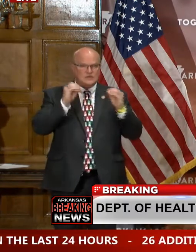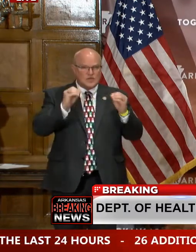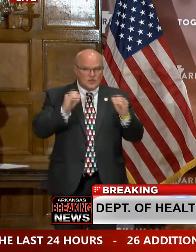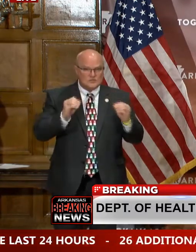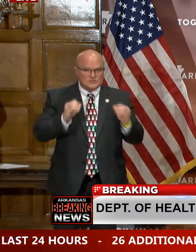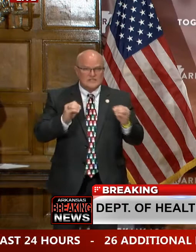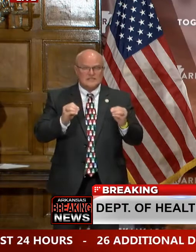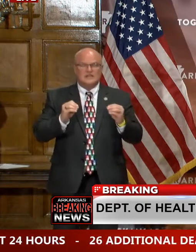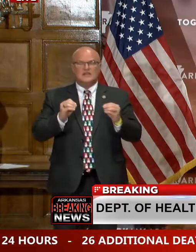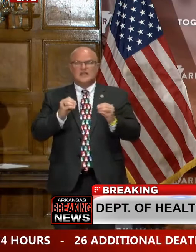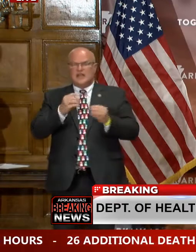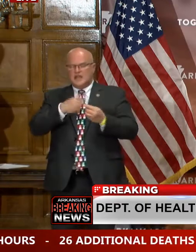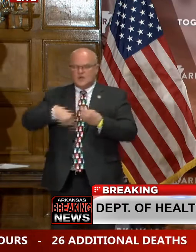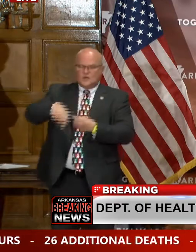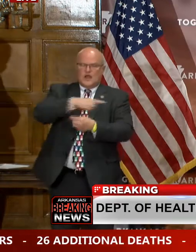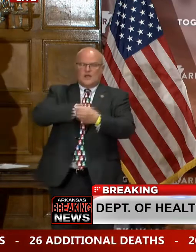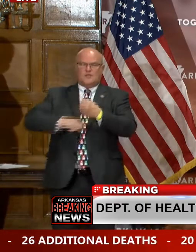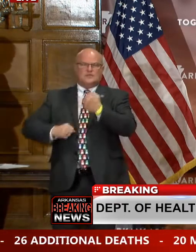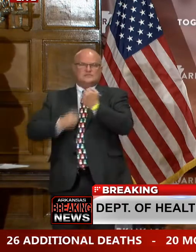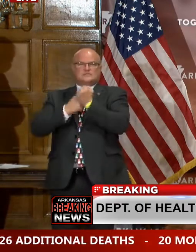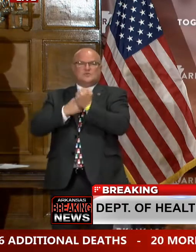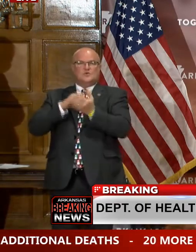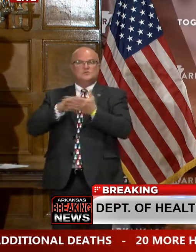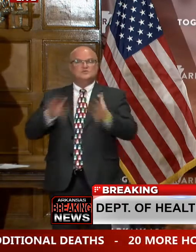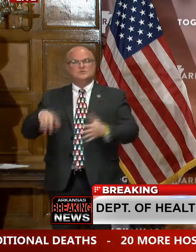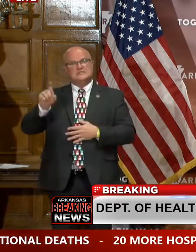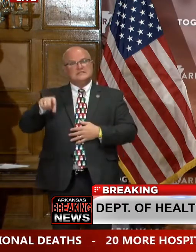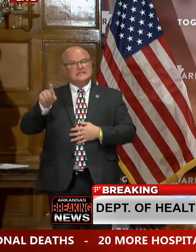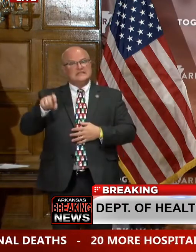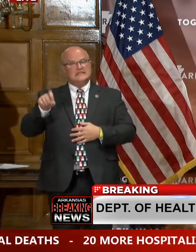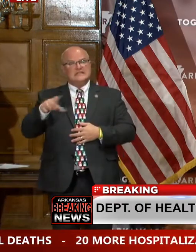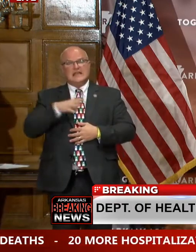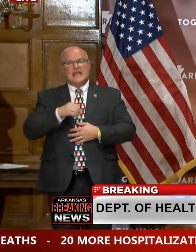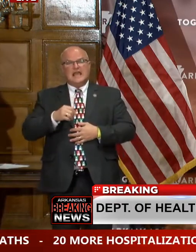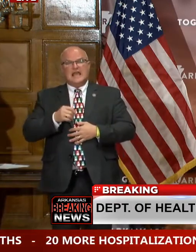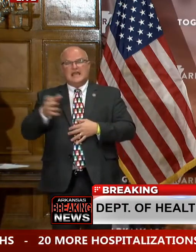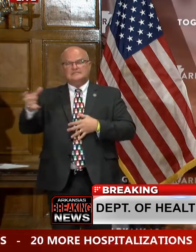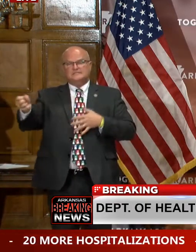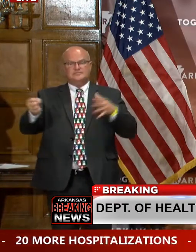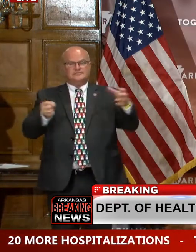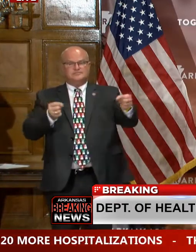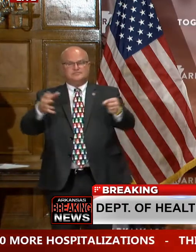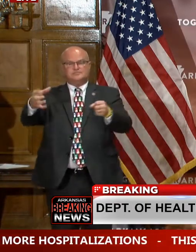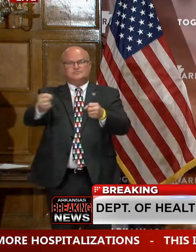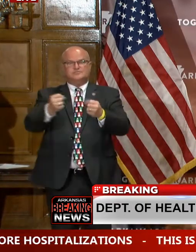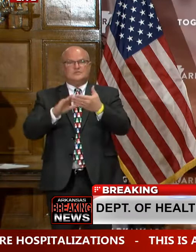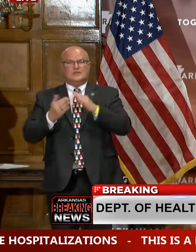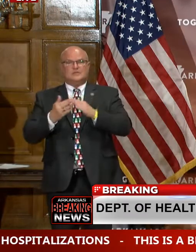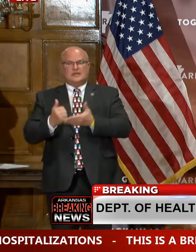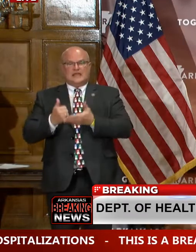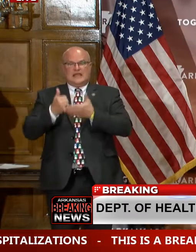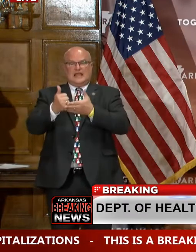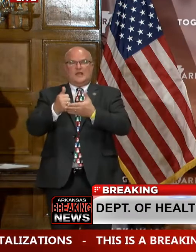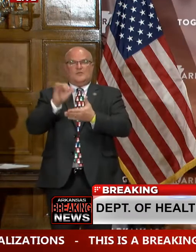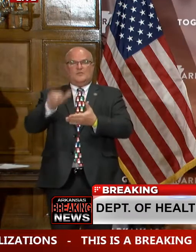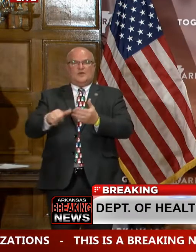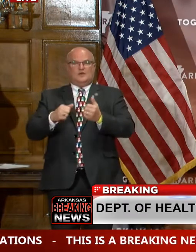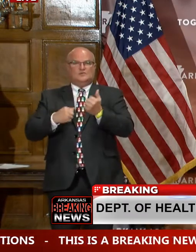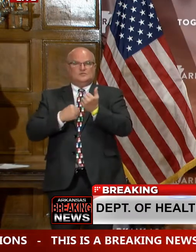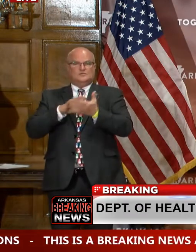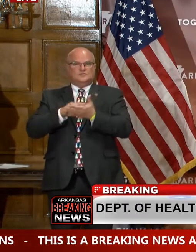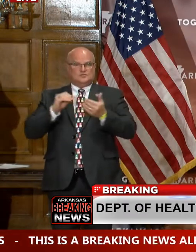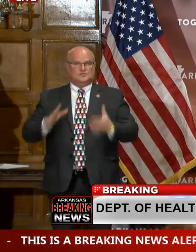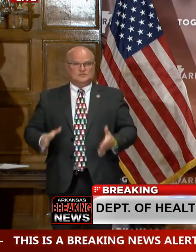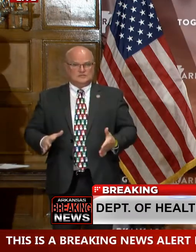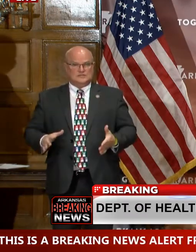to involve wraparound supports for students that may need those, and drawing from the community to help support those students in this effort.